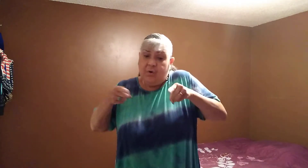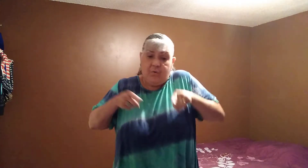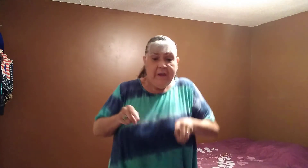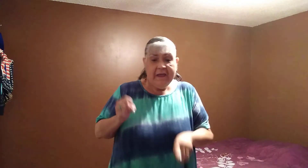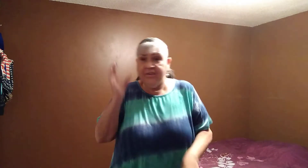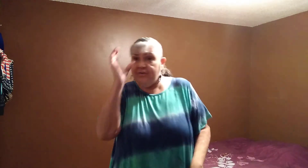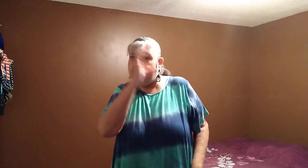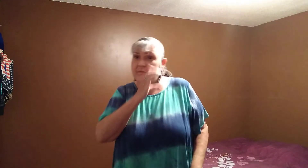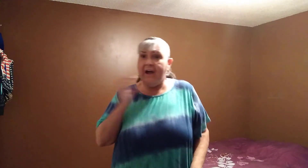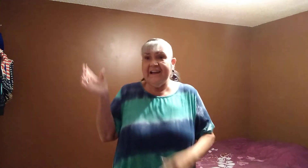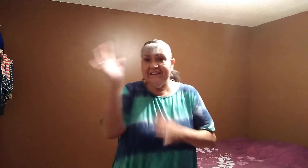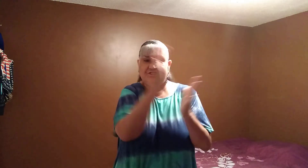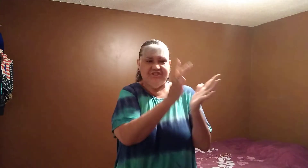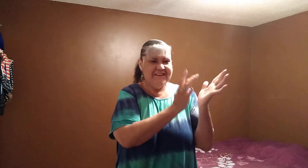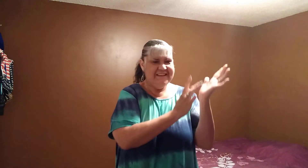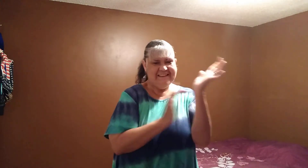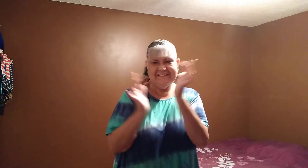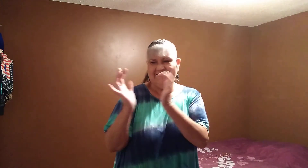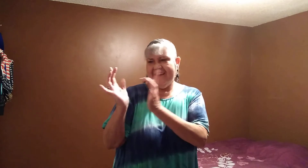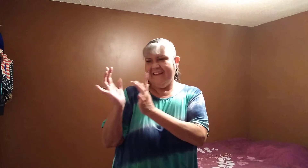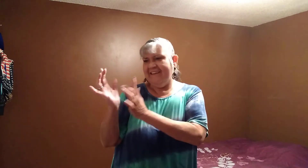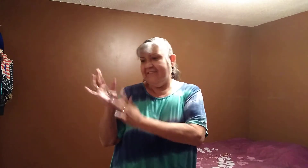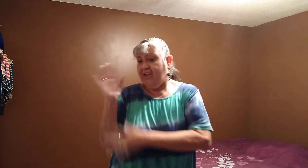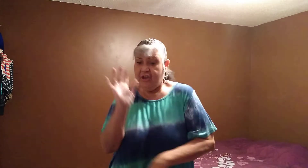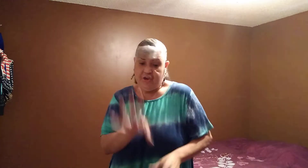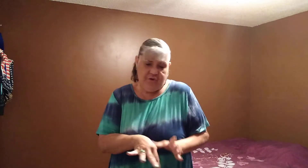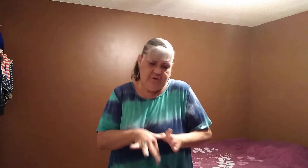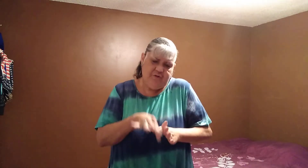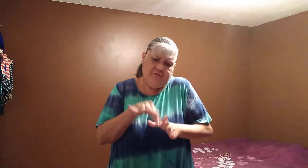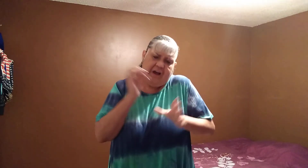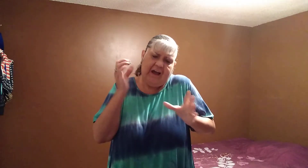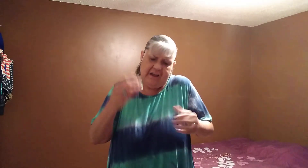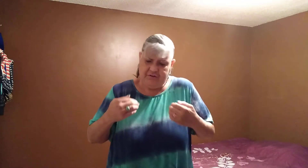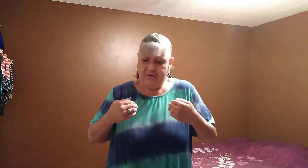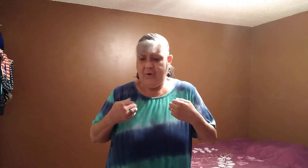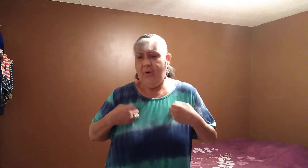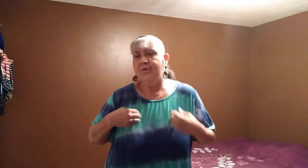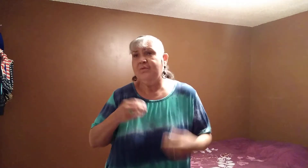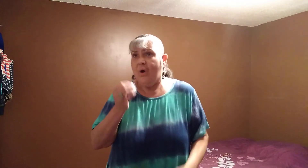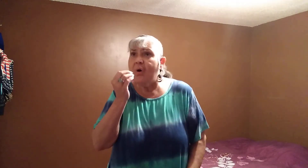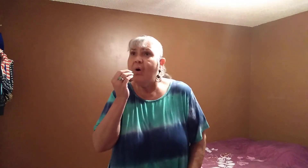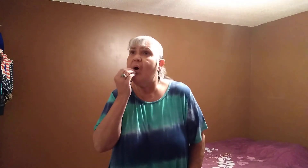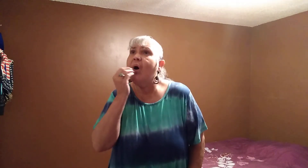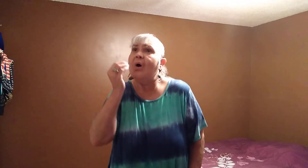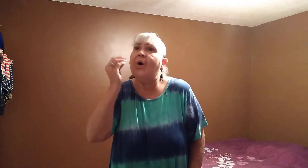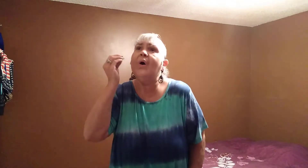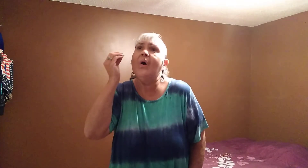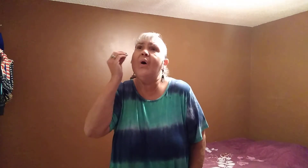When you find Jesus, You'll find your home.